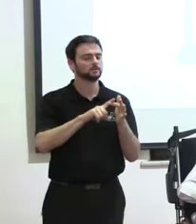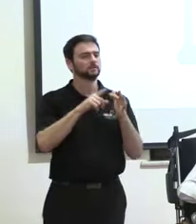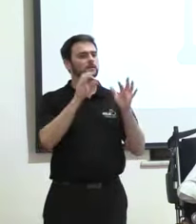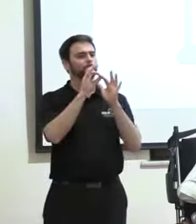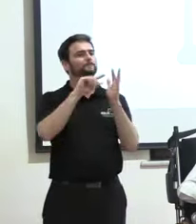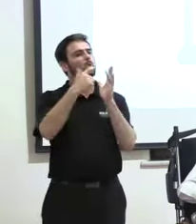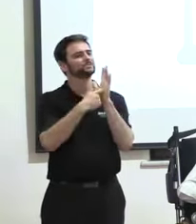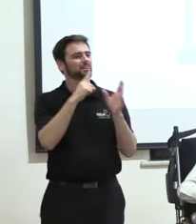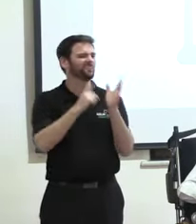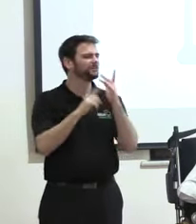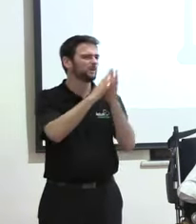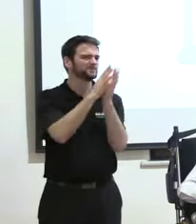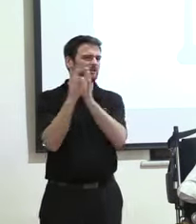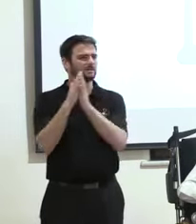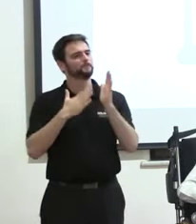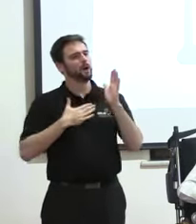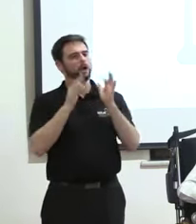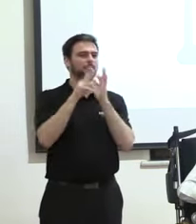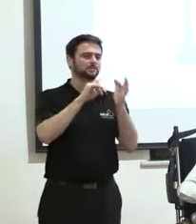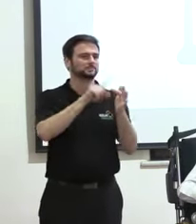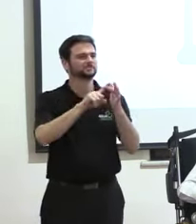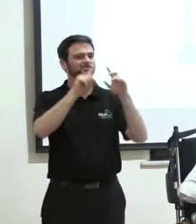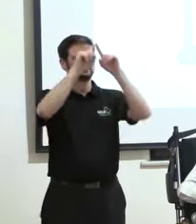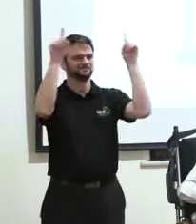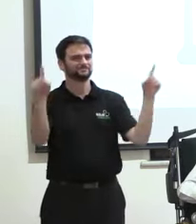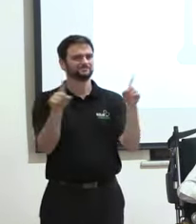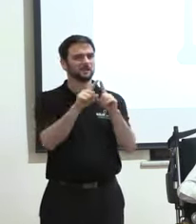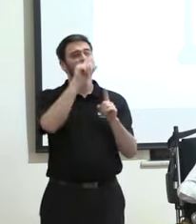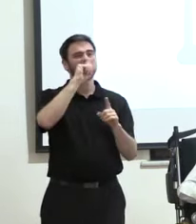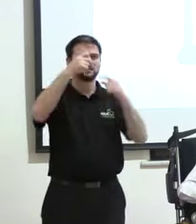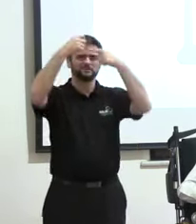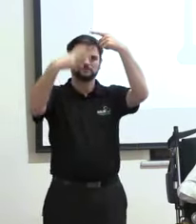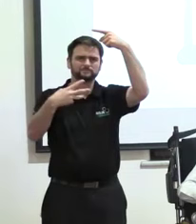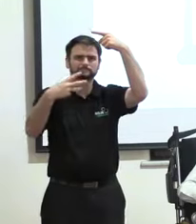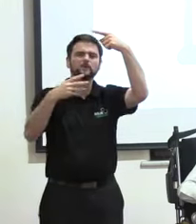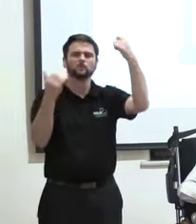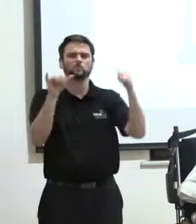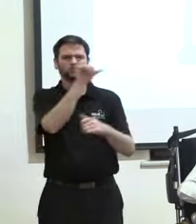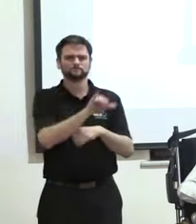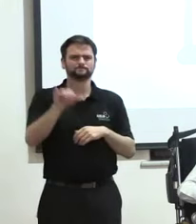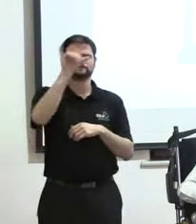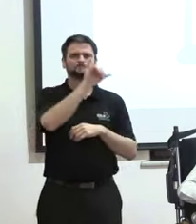on. But that's one of the key differences when you use the NDIA to manage your plan.